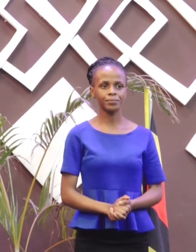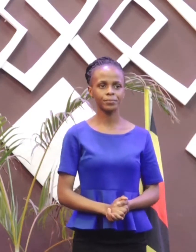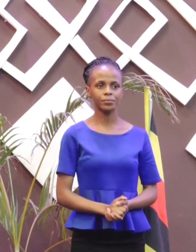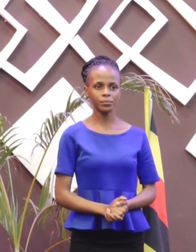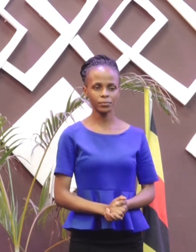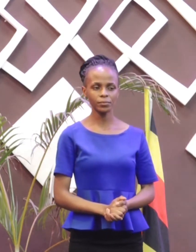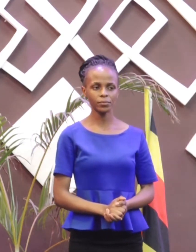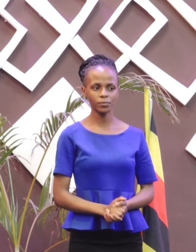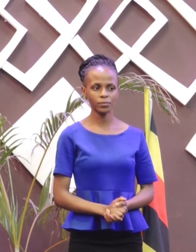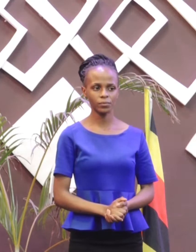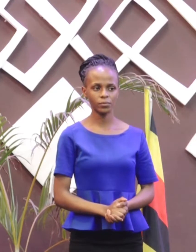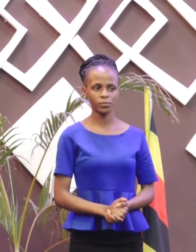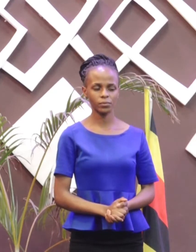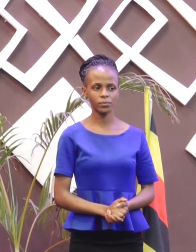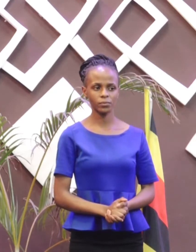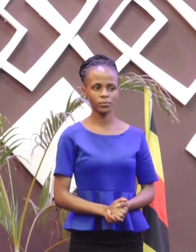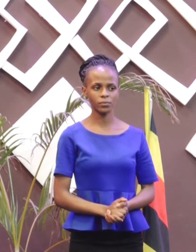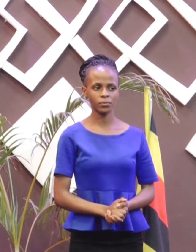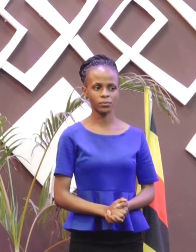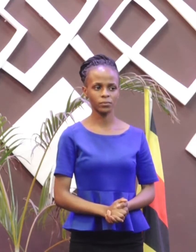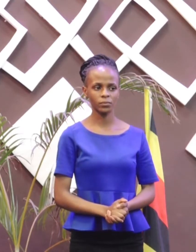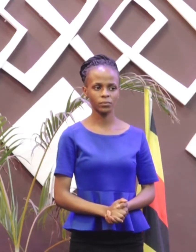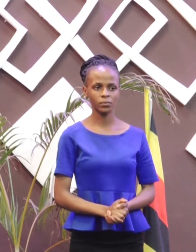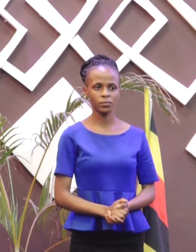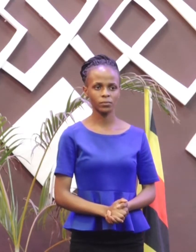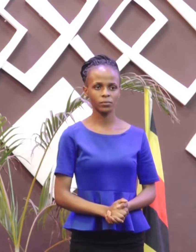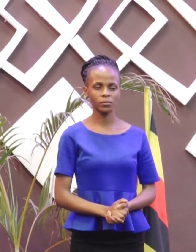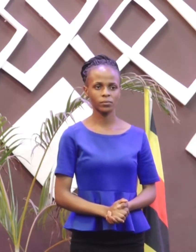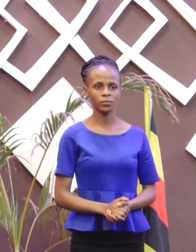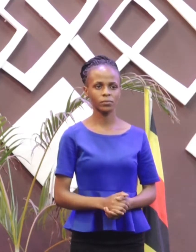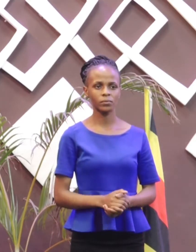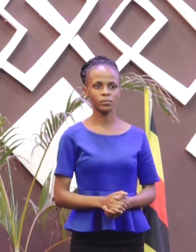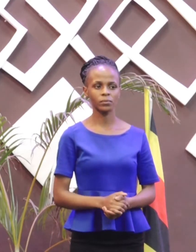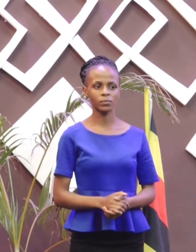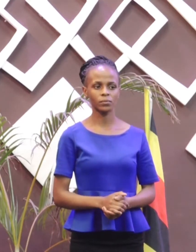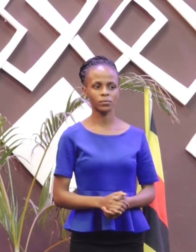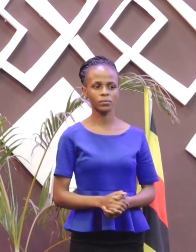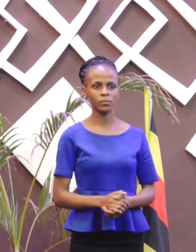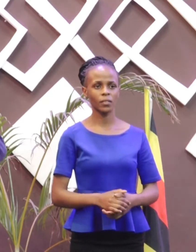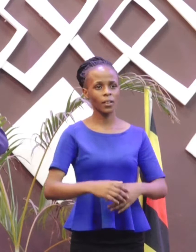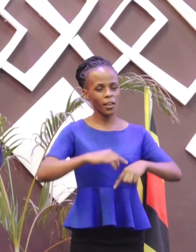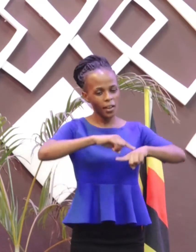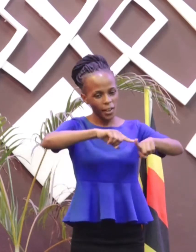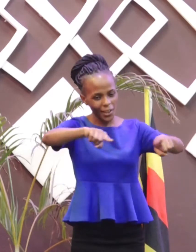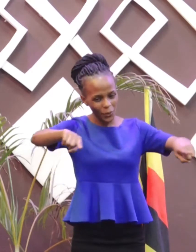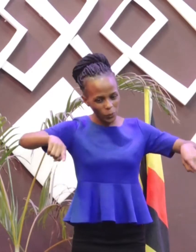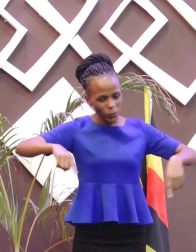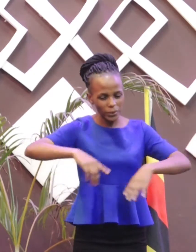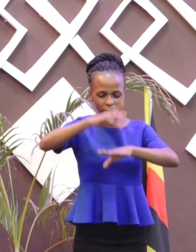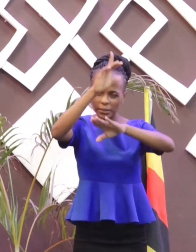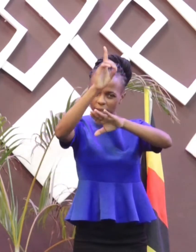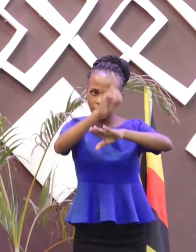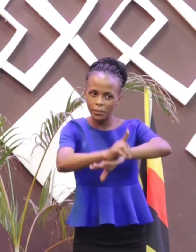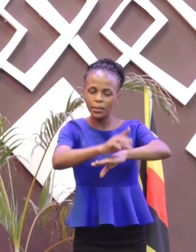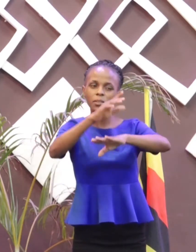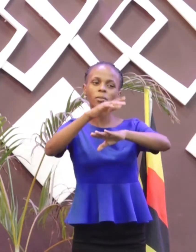bwonna tubwesigamiza ku Katonda oba ku kigambo kye. We rely on